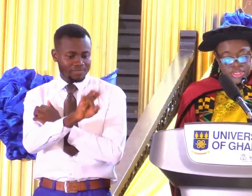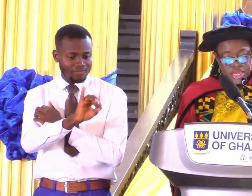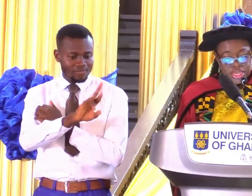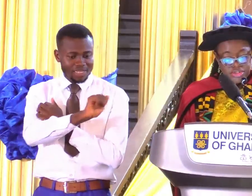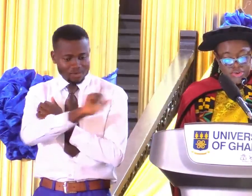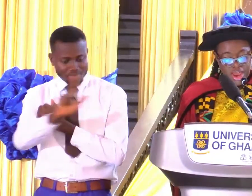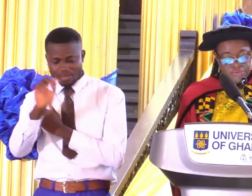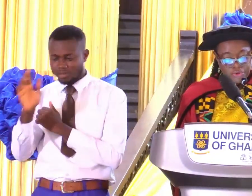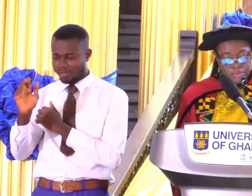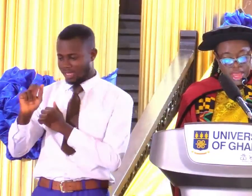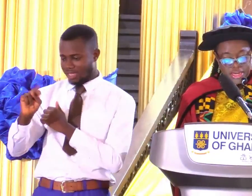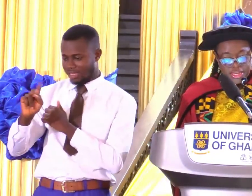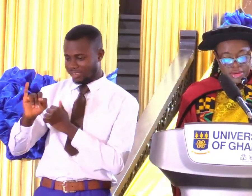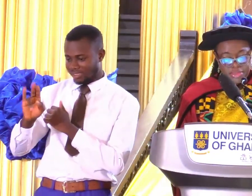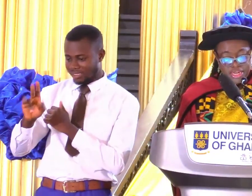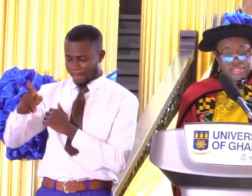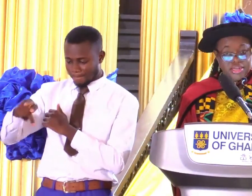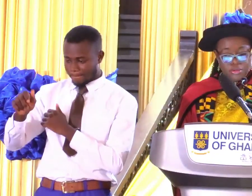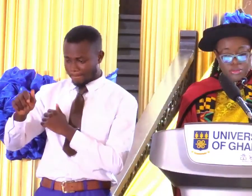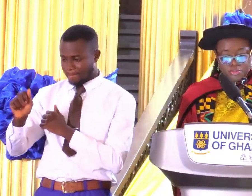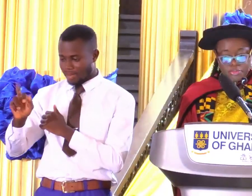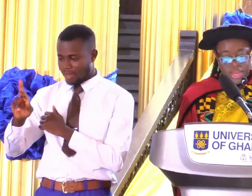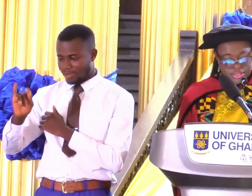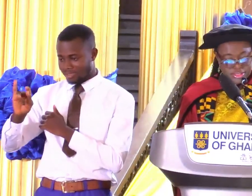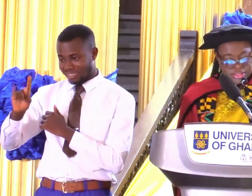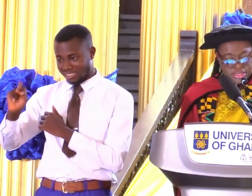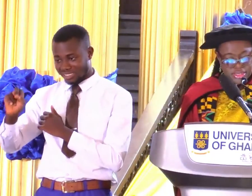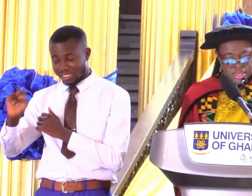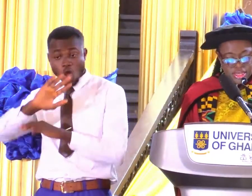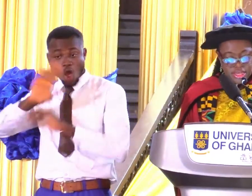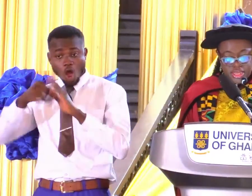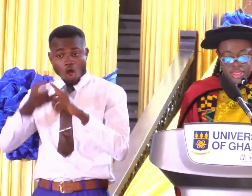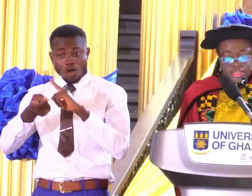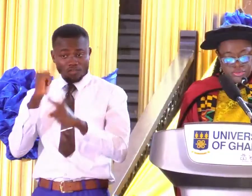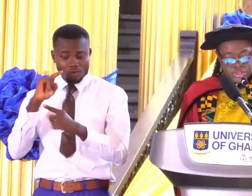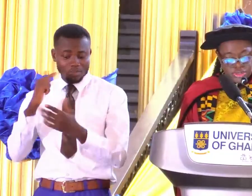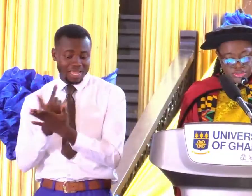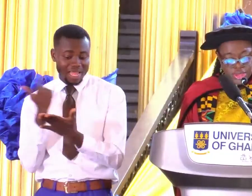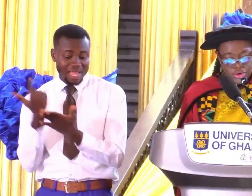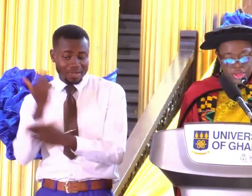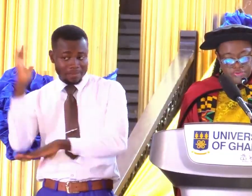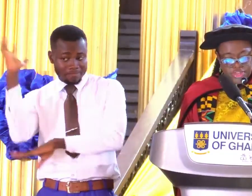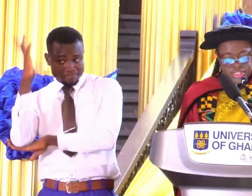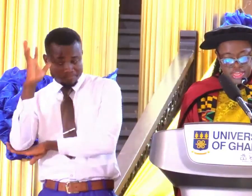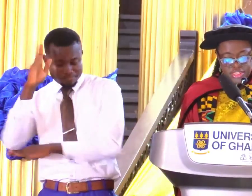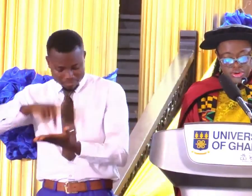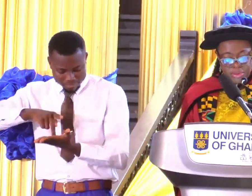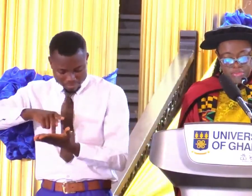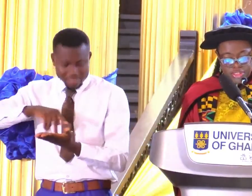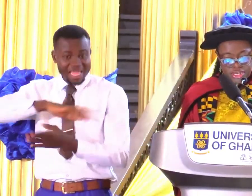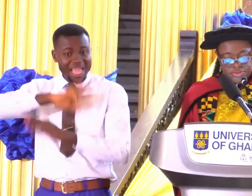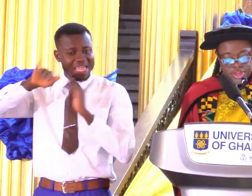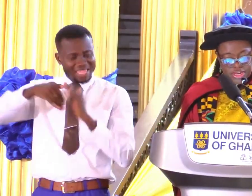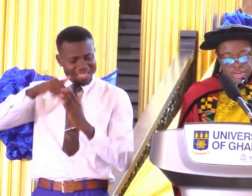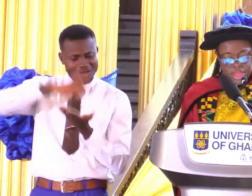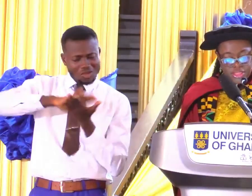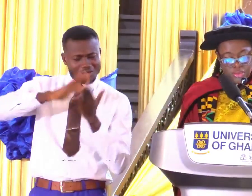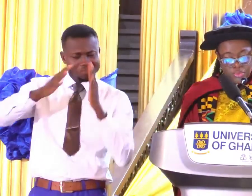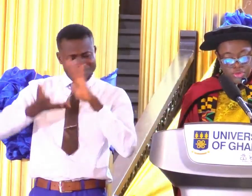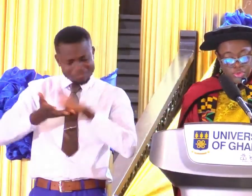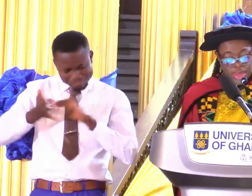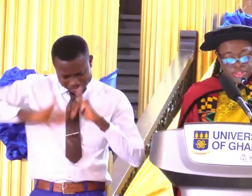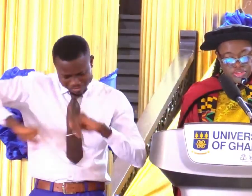compounds derived from Ghanaian medicinal plants. She was also a co-investigator on a project funded by